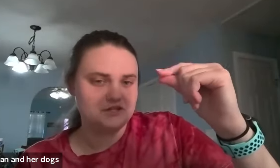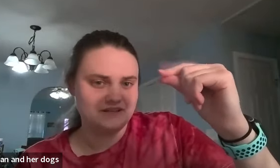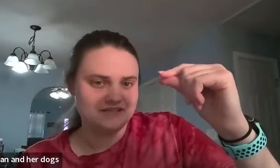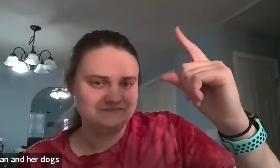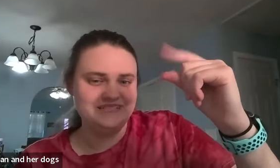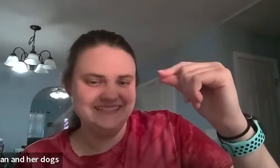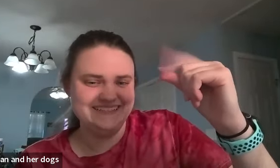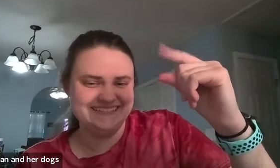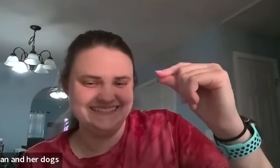shark is,